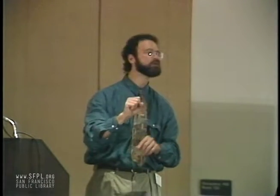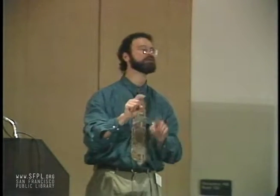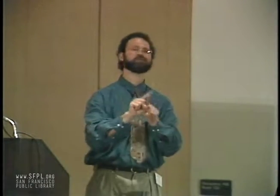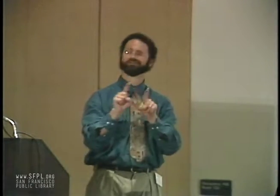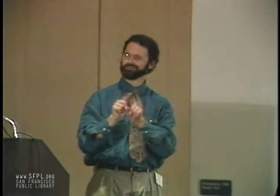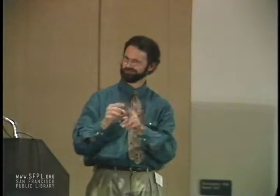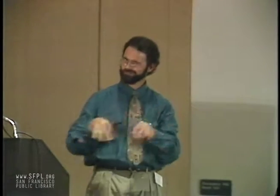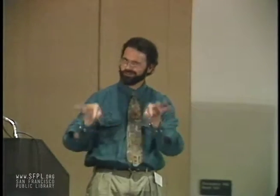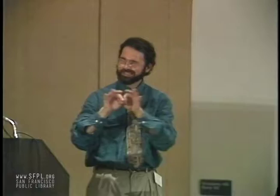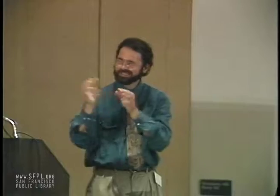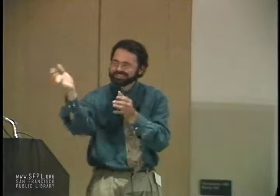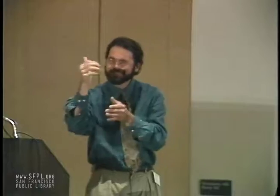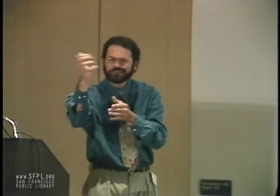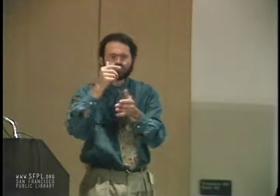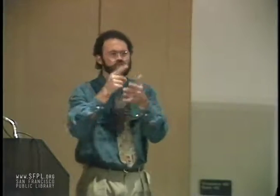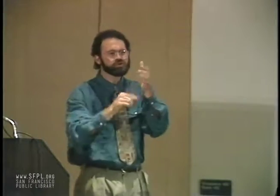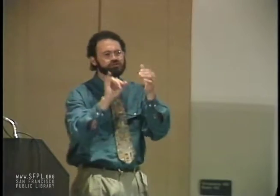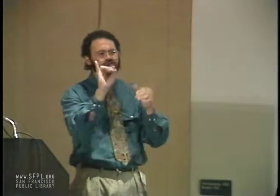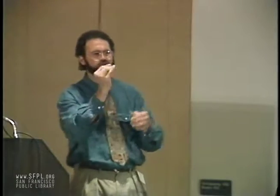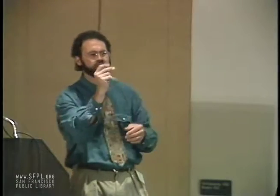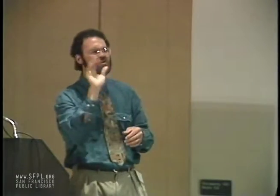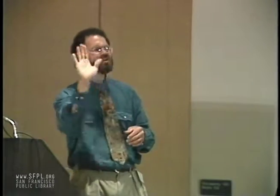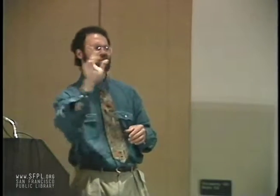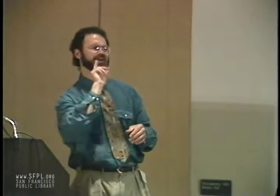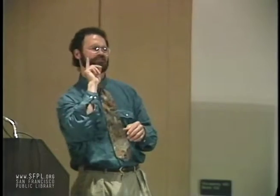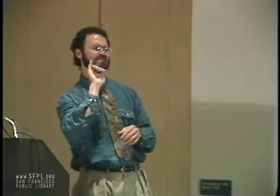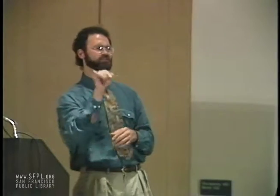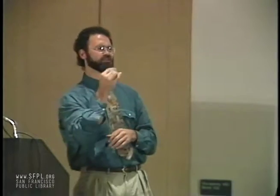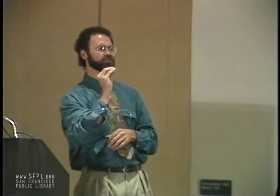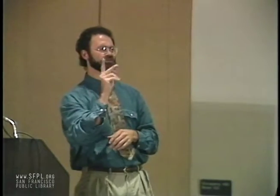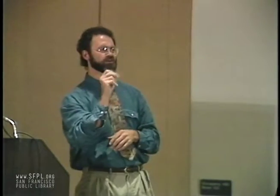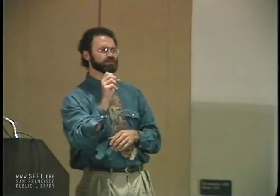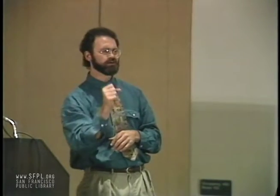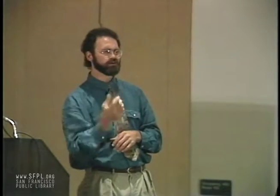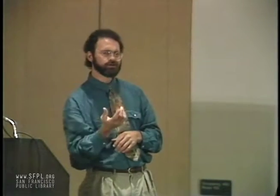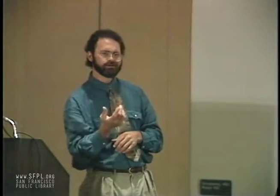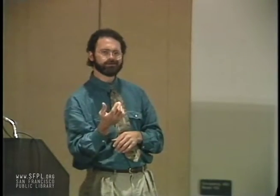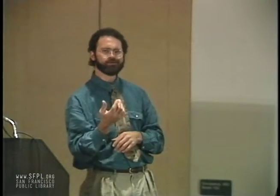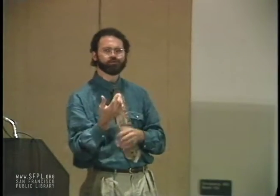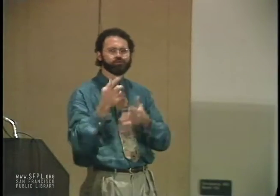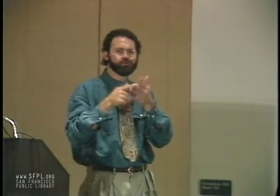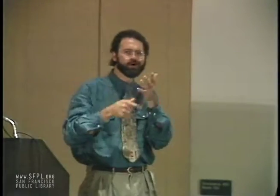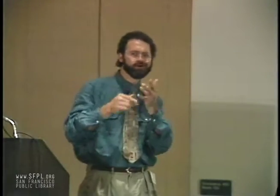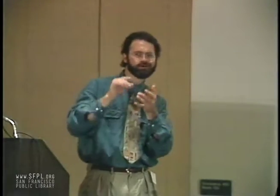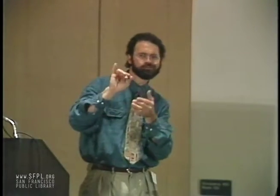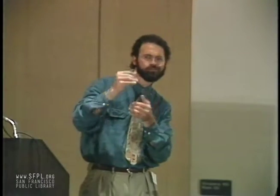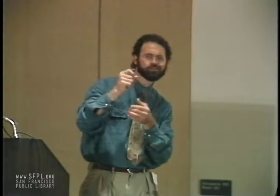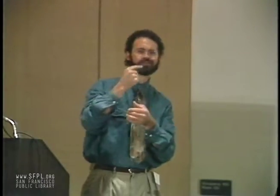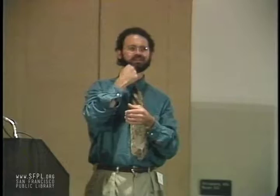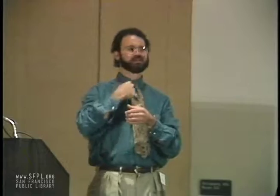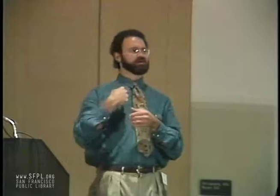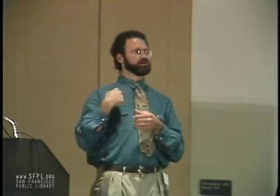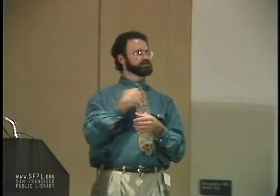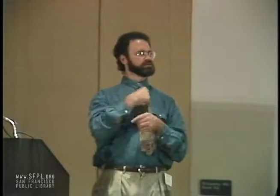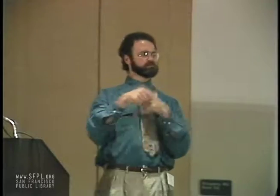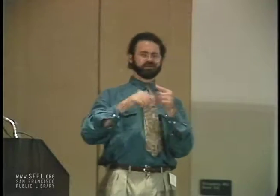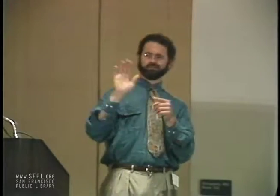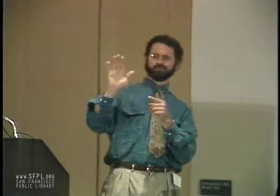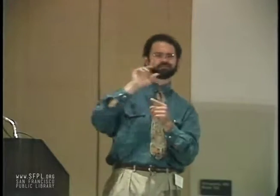There are jokes that are also a very important source. We need to collect people's jokes, and specifically deaf jokes, because that tells